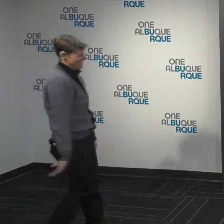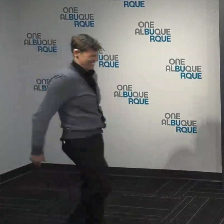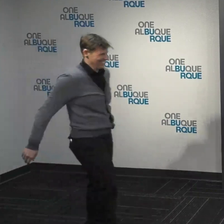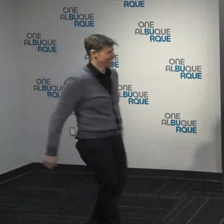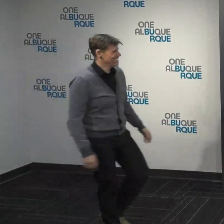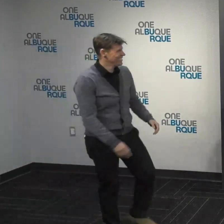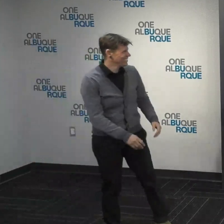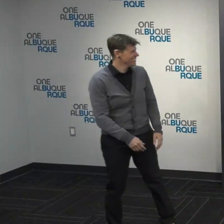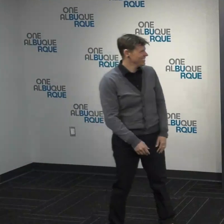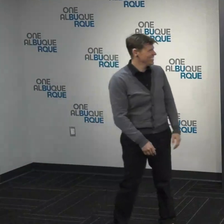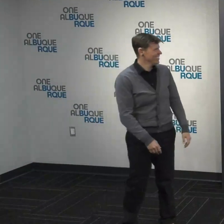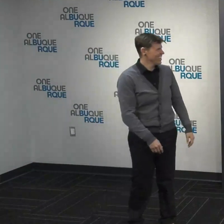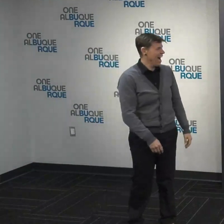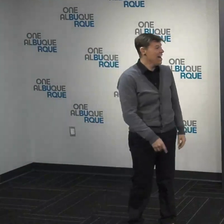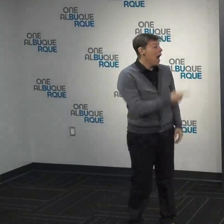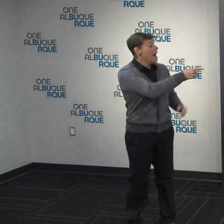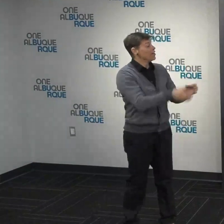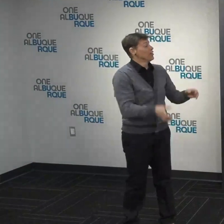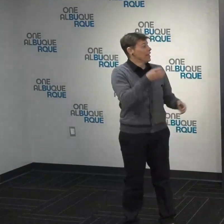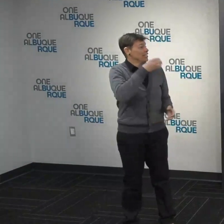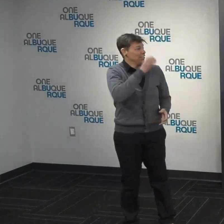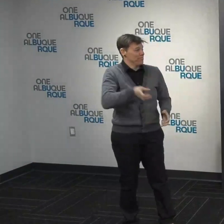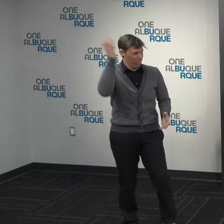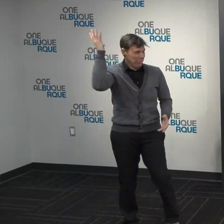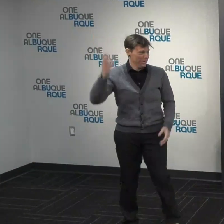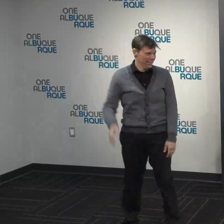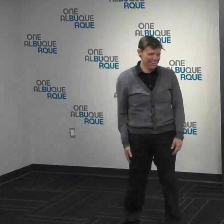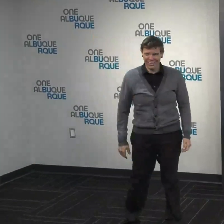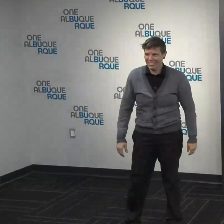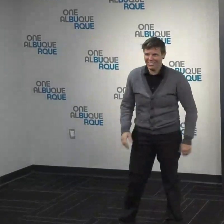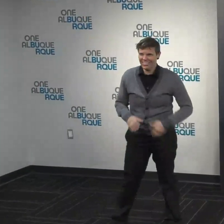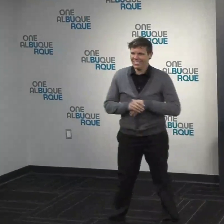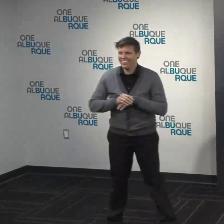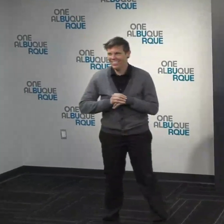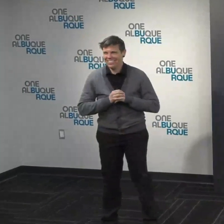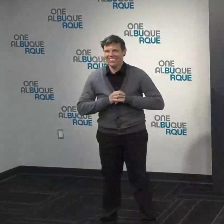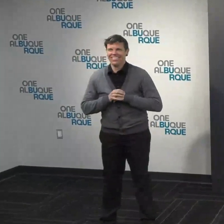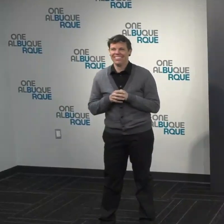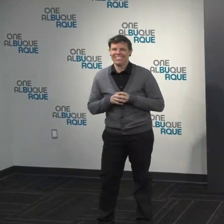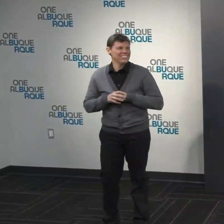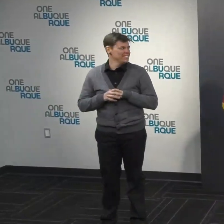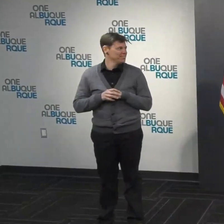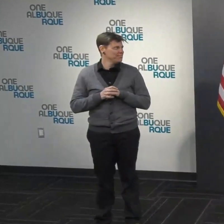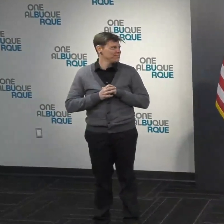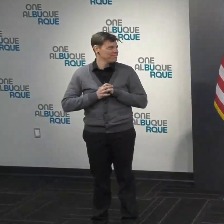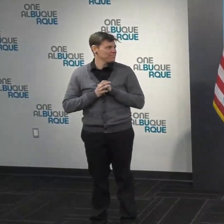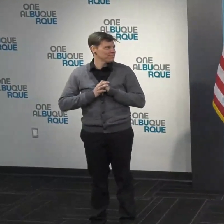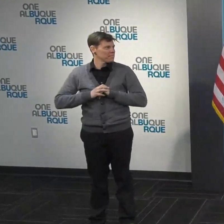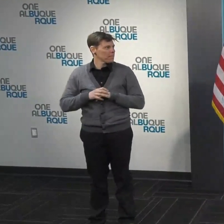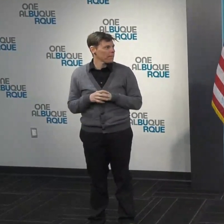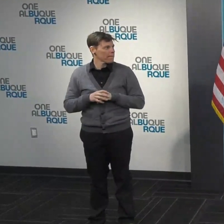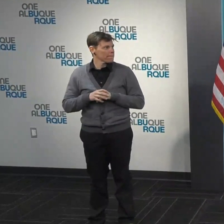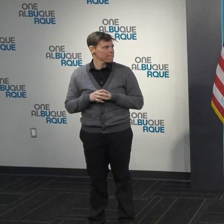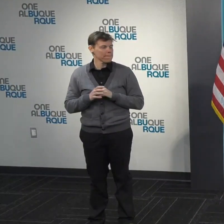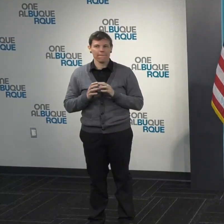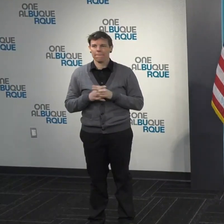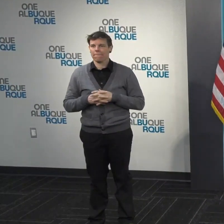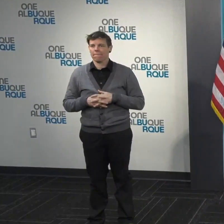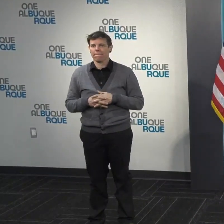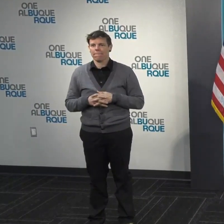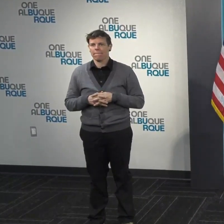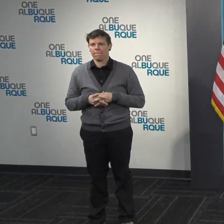Good morning. Let's see if I can get this. So what we'll do, we'll kind of have you guys over